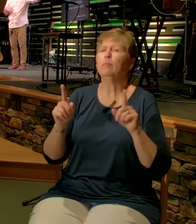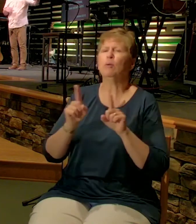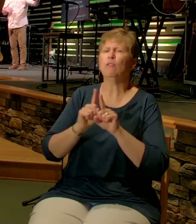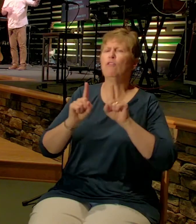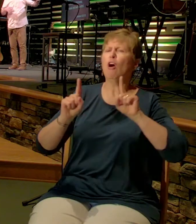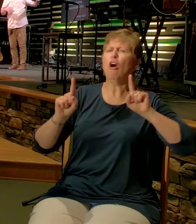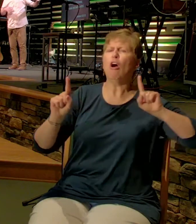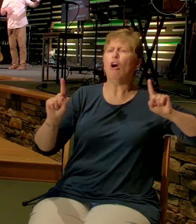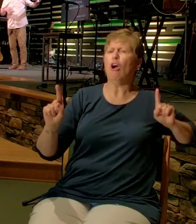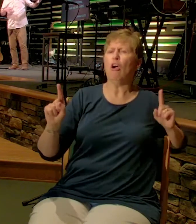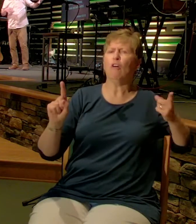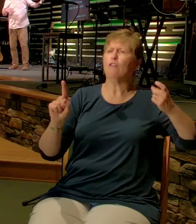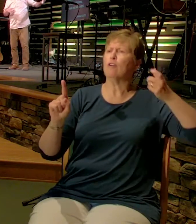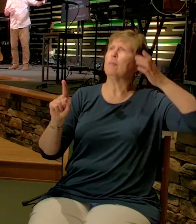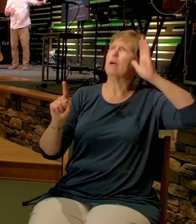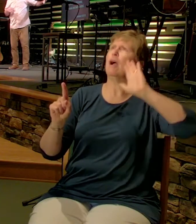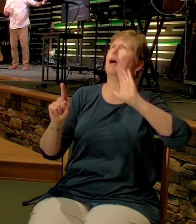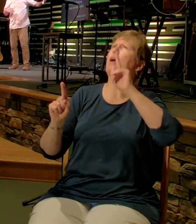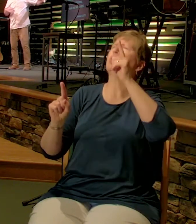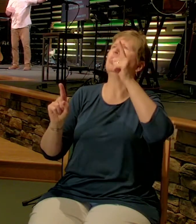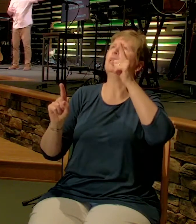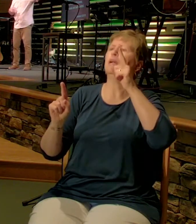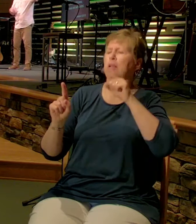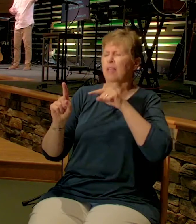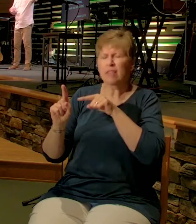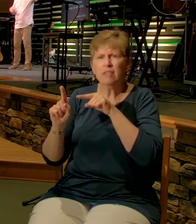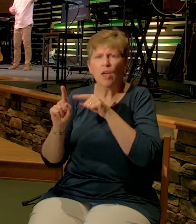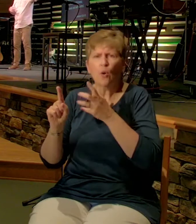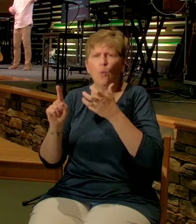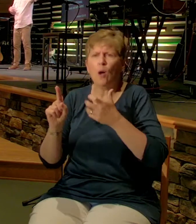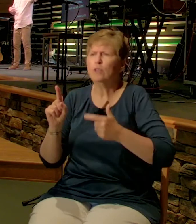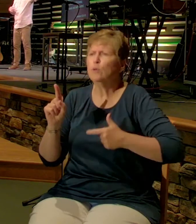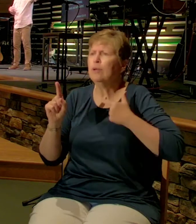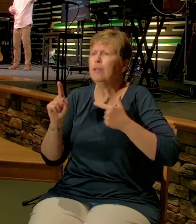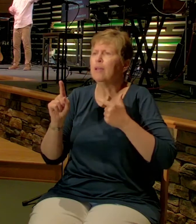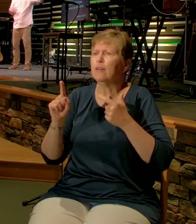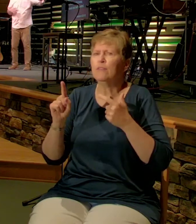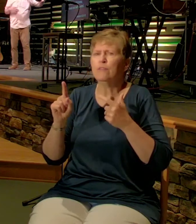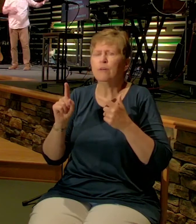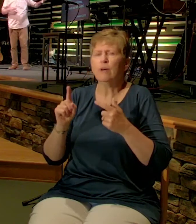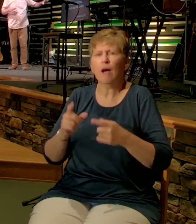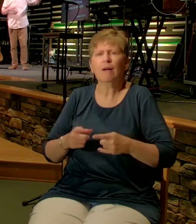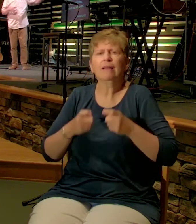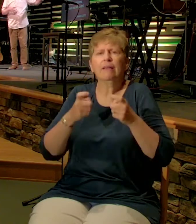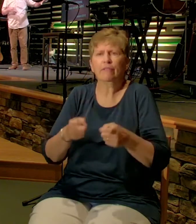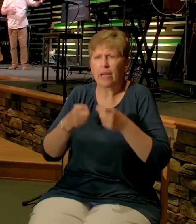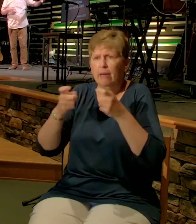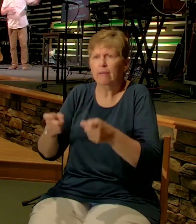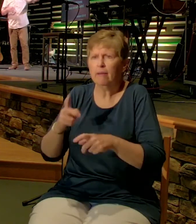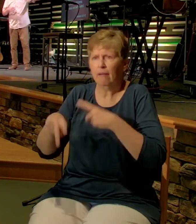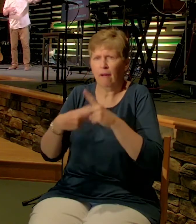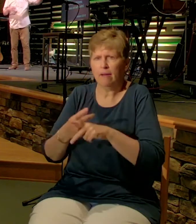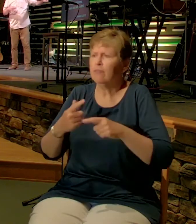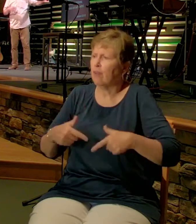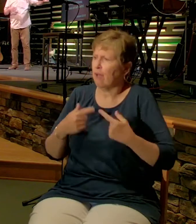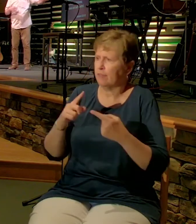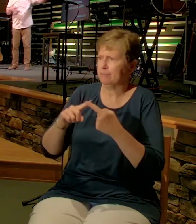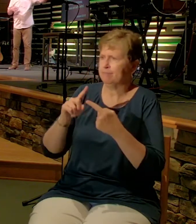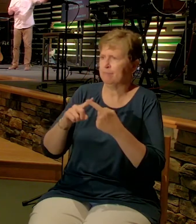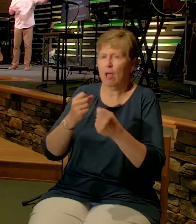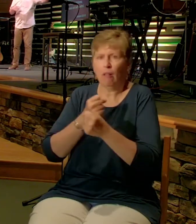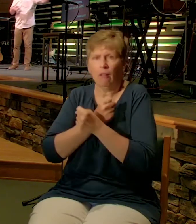God, they would want to live this kind of life. I mean, look at the first three, love,